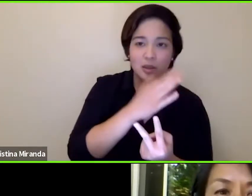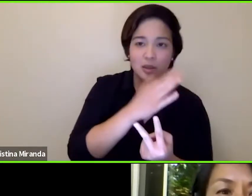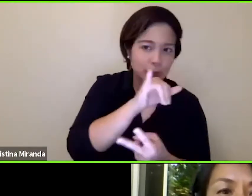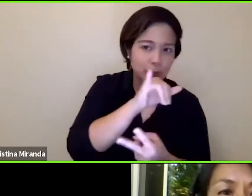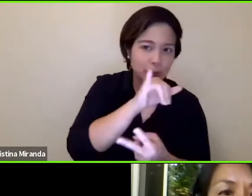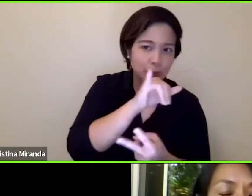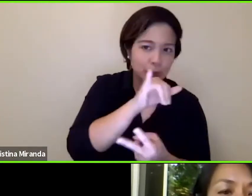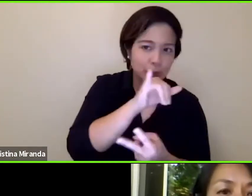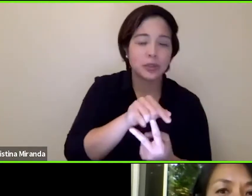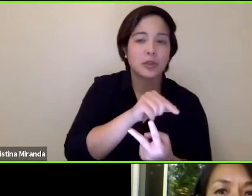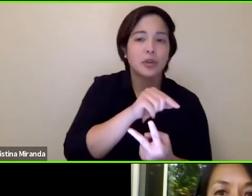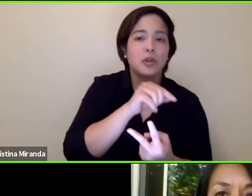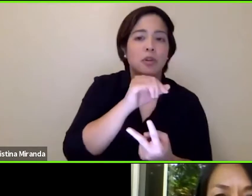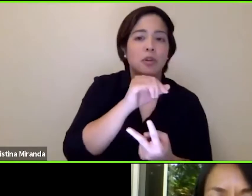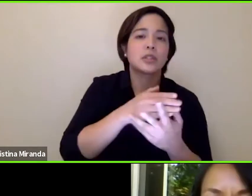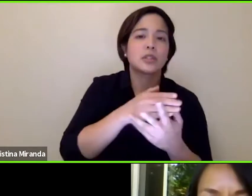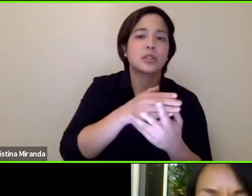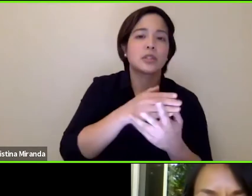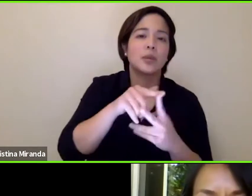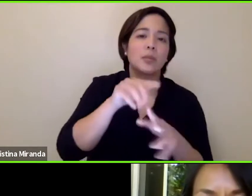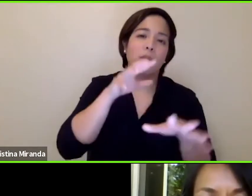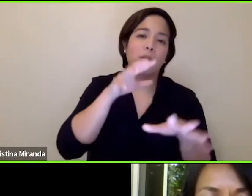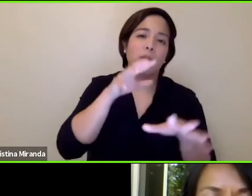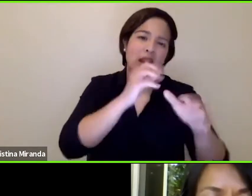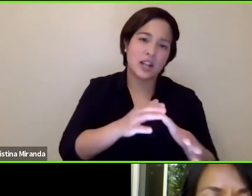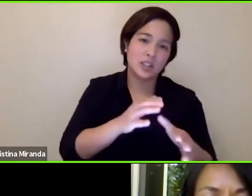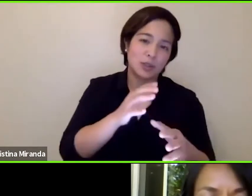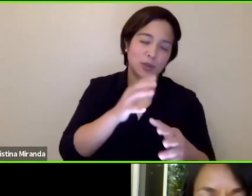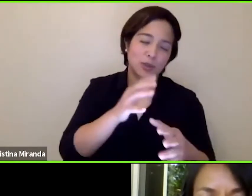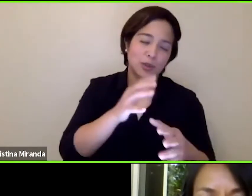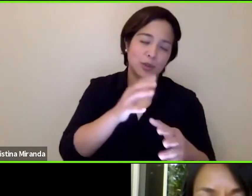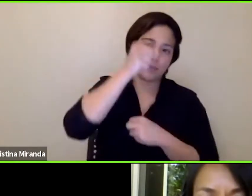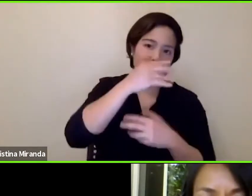blood in there. And Tossie, are you on?